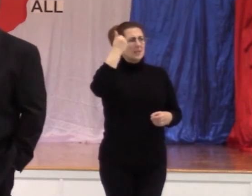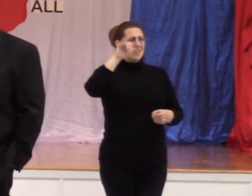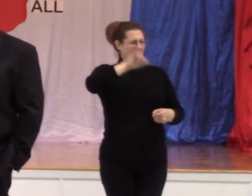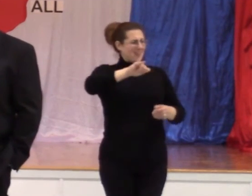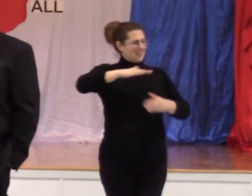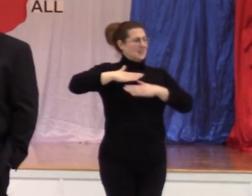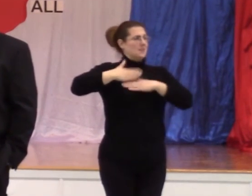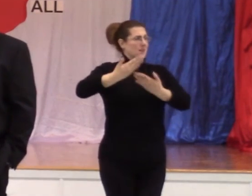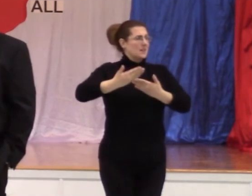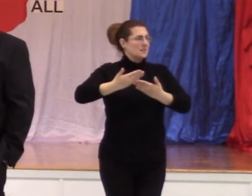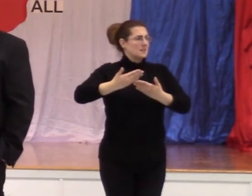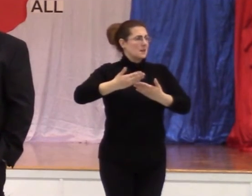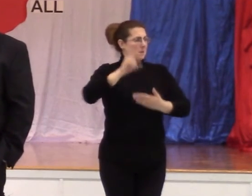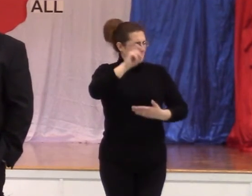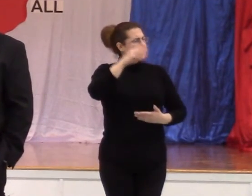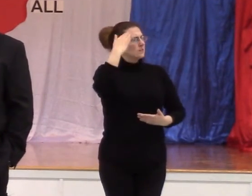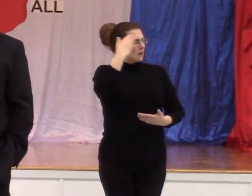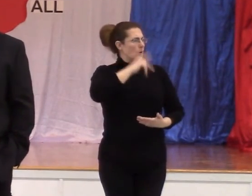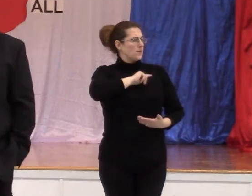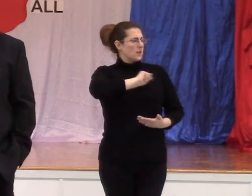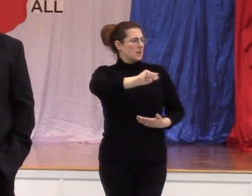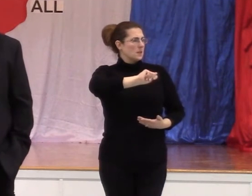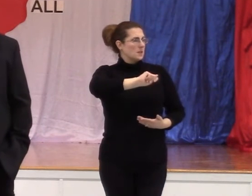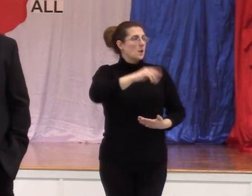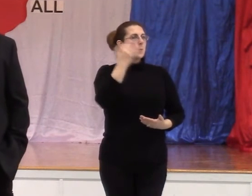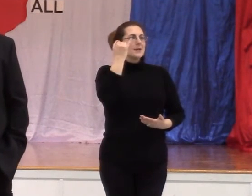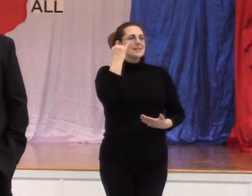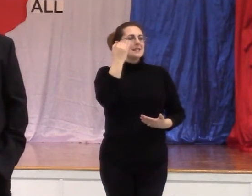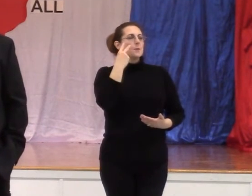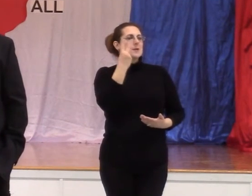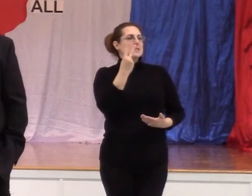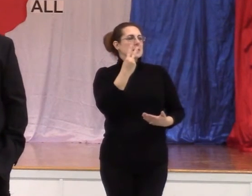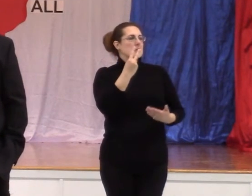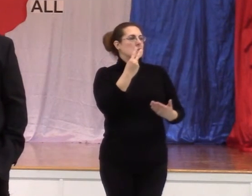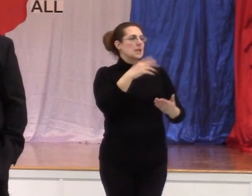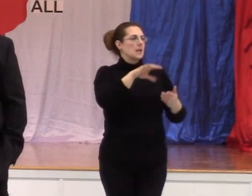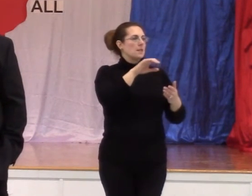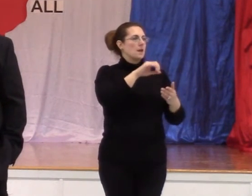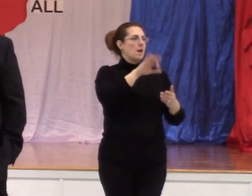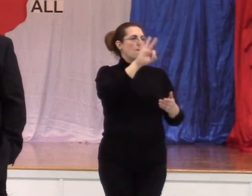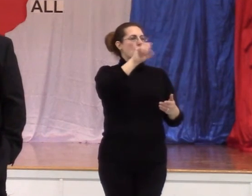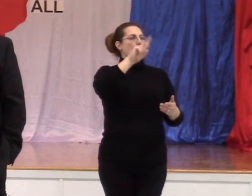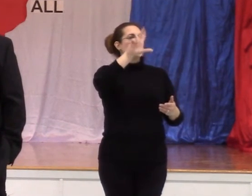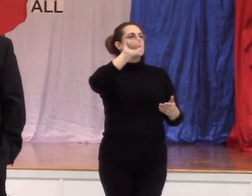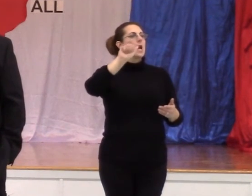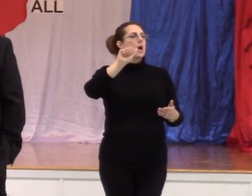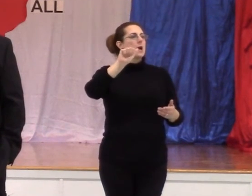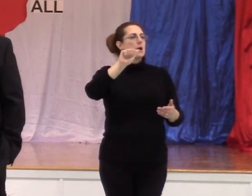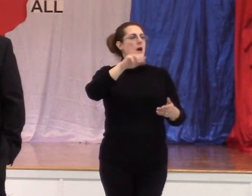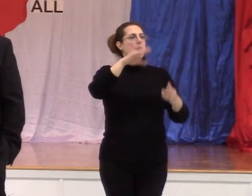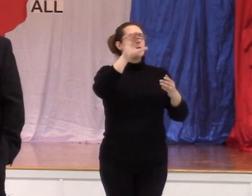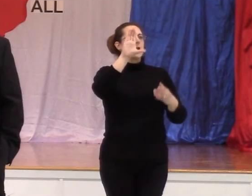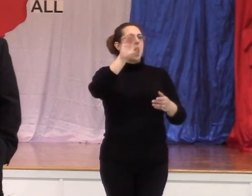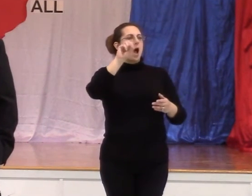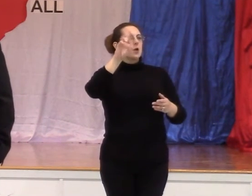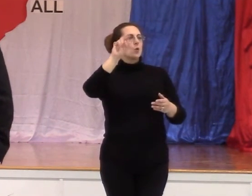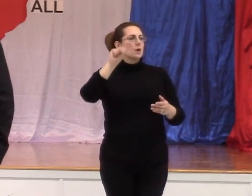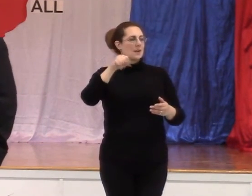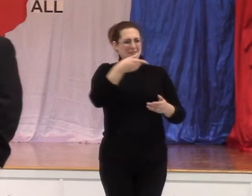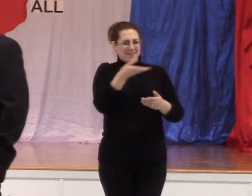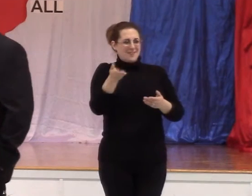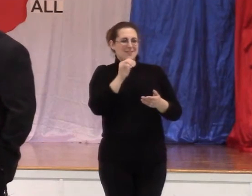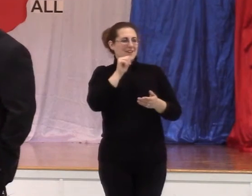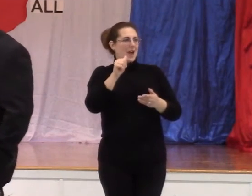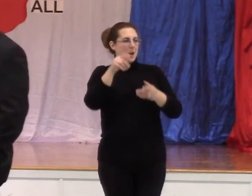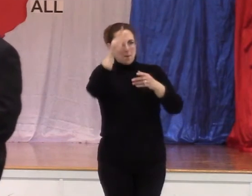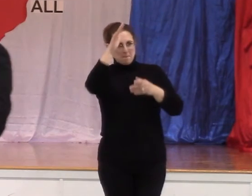confessed, as we see in the Formula of Concord that I read at the start. All right? These are not guys who have doubts or who think that